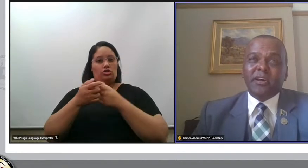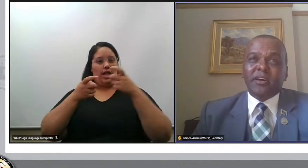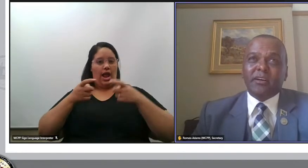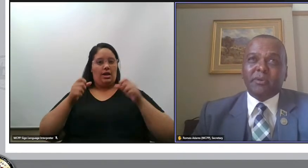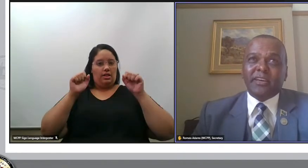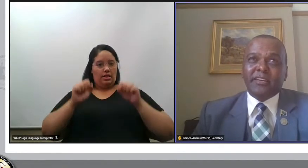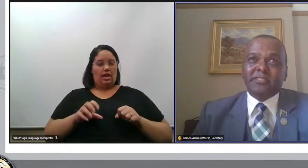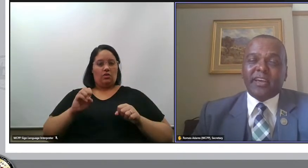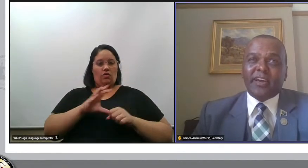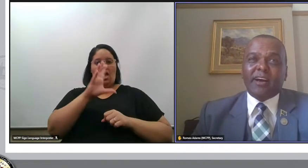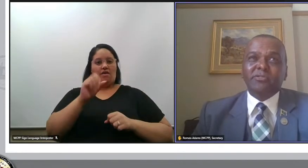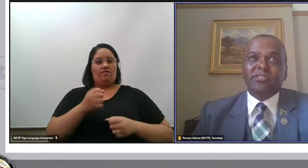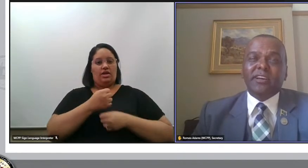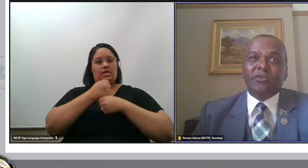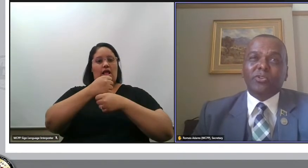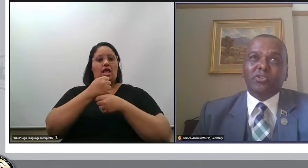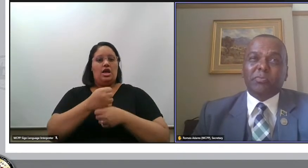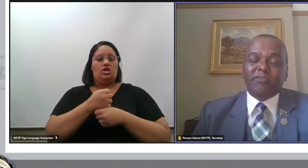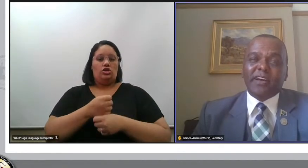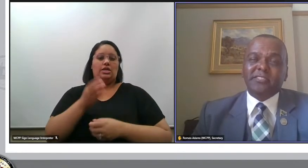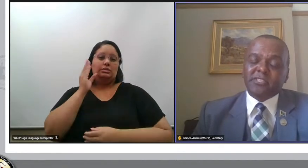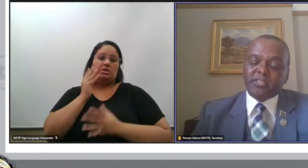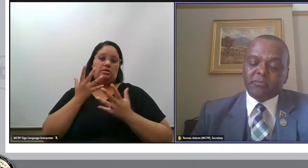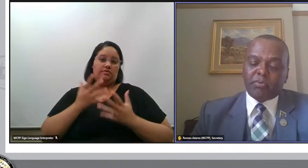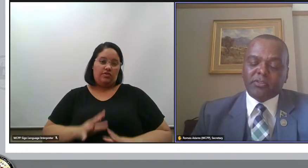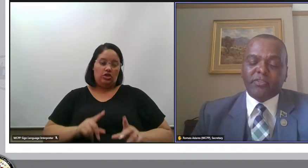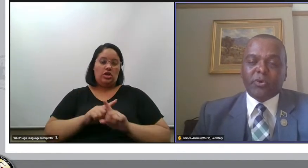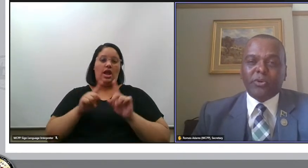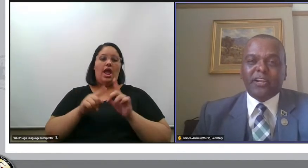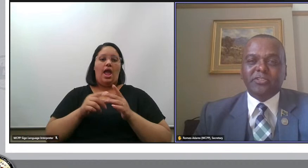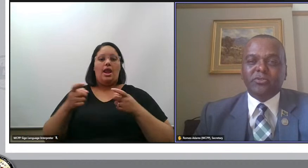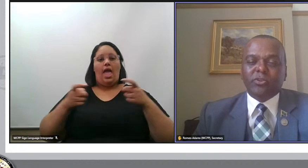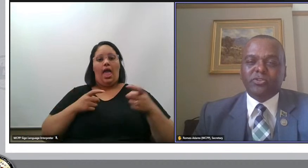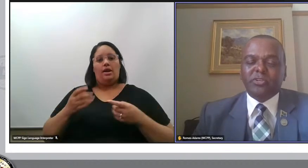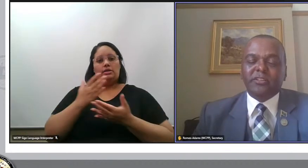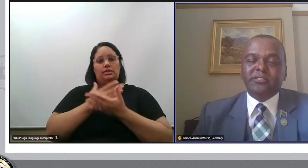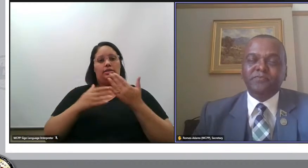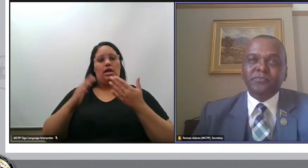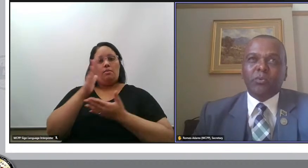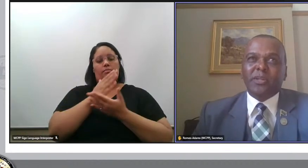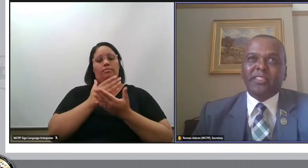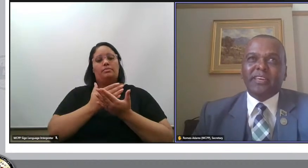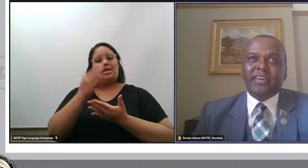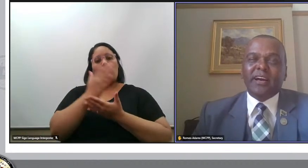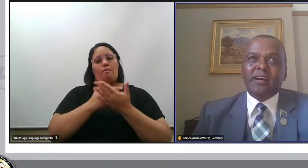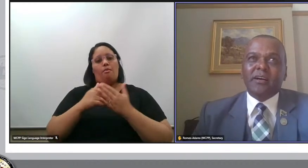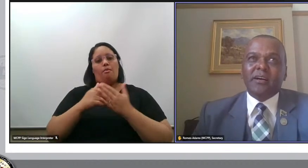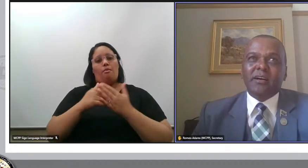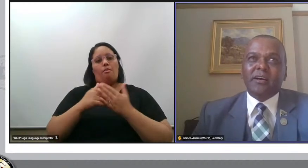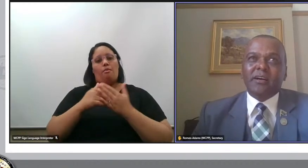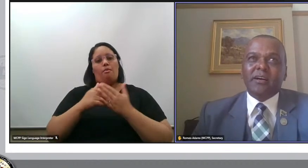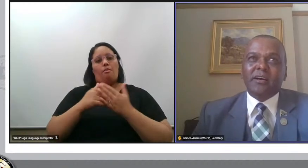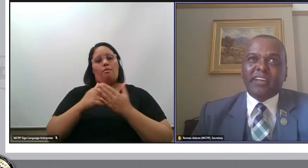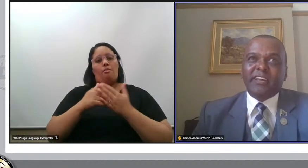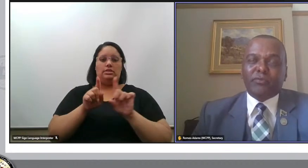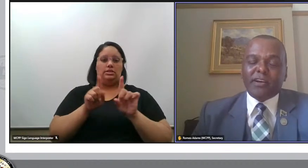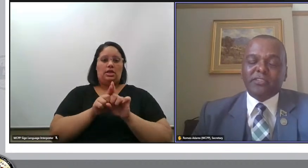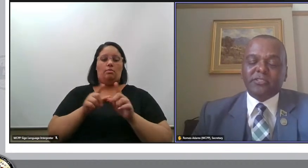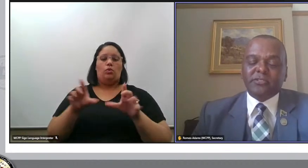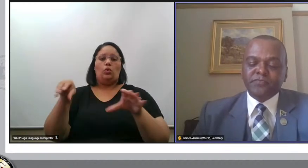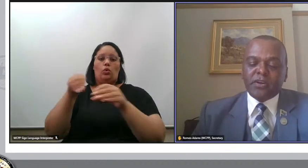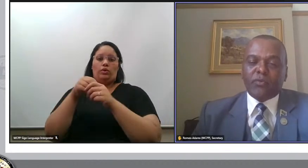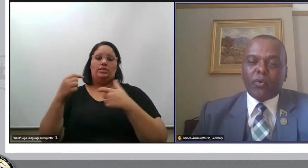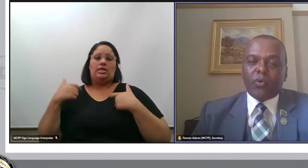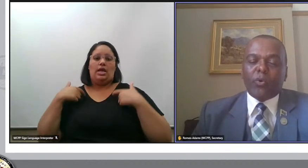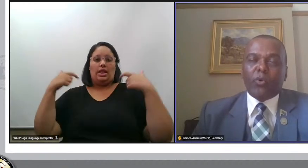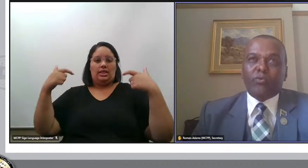delegation is encountering, and also provides a certain part of the coordination also deals with the secretariat